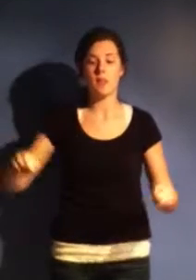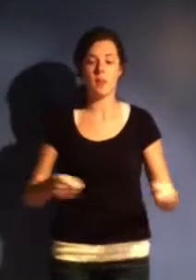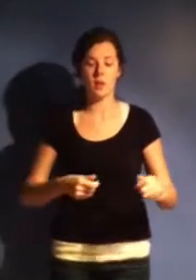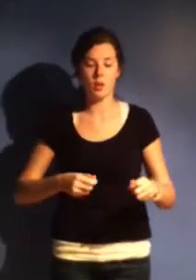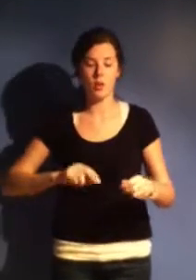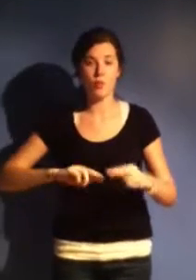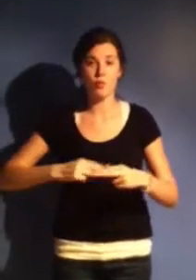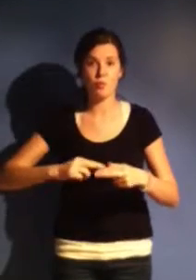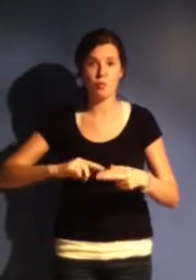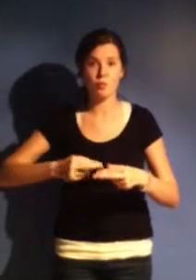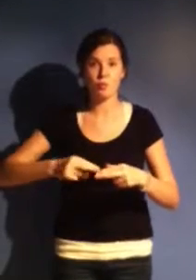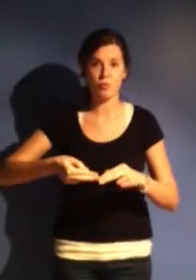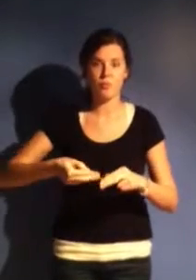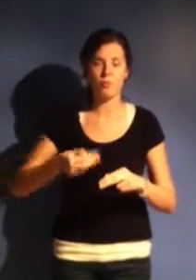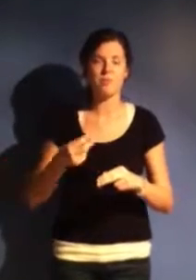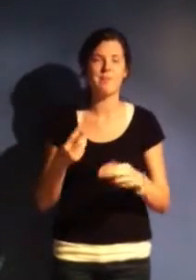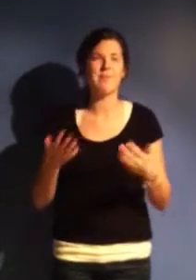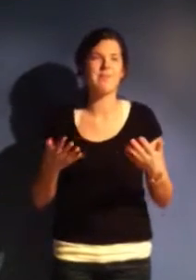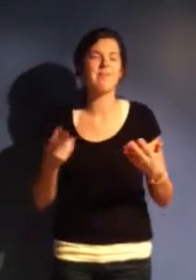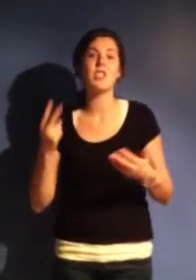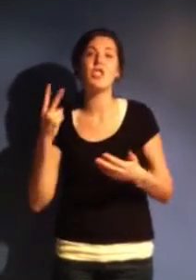about 2 inches of the phyllo